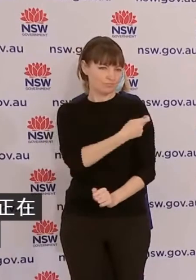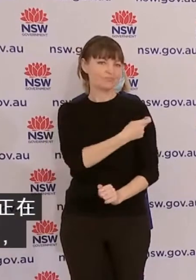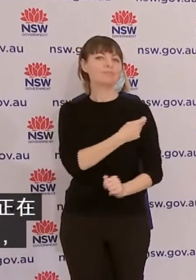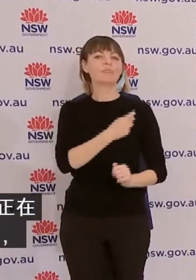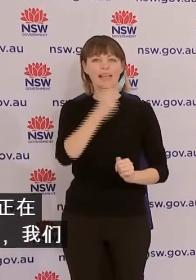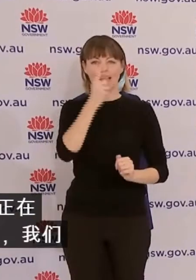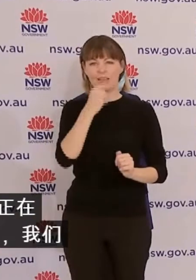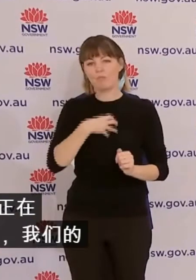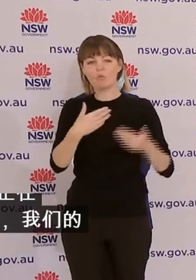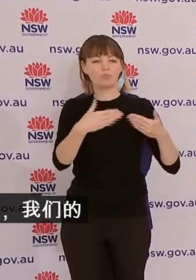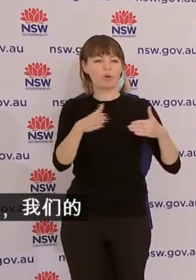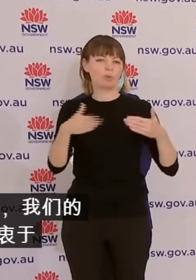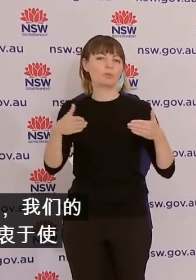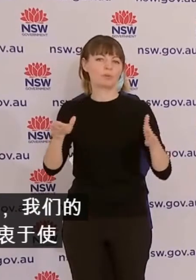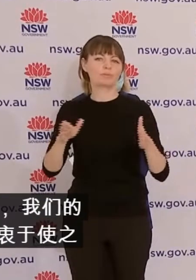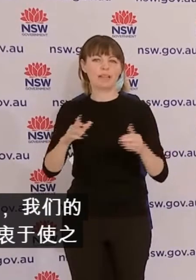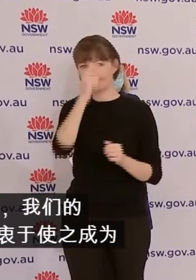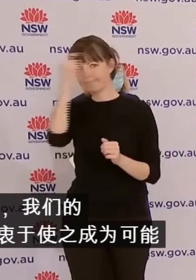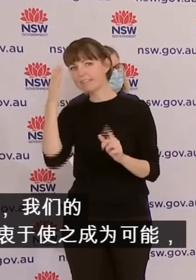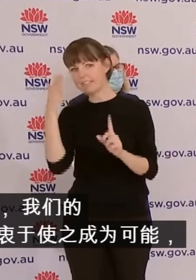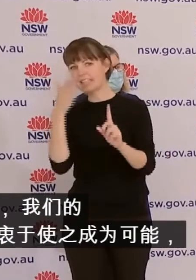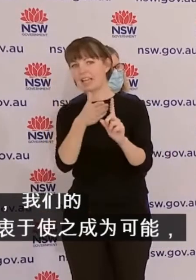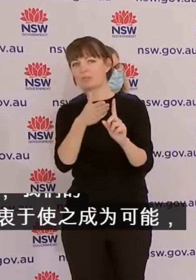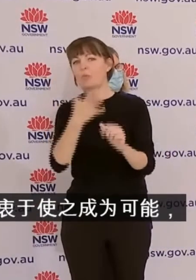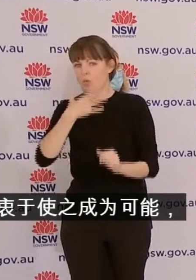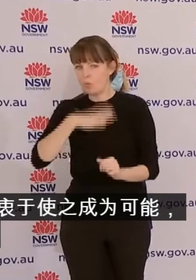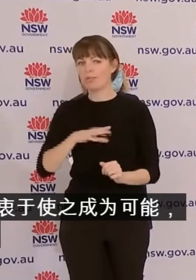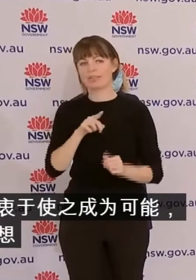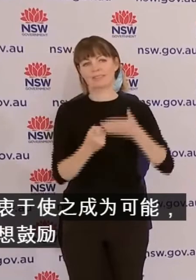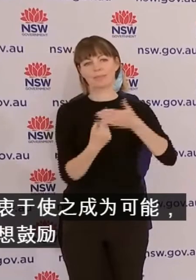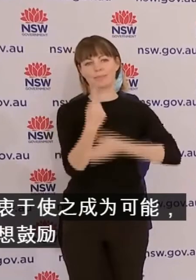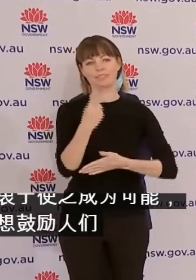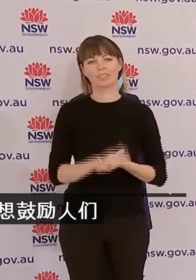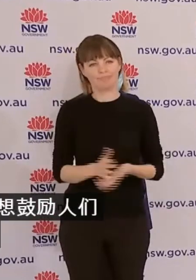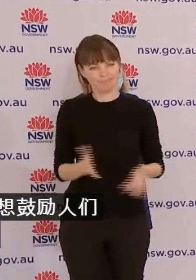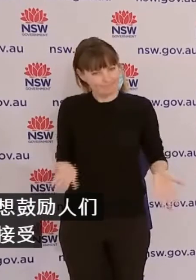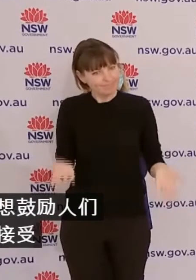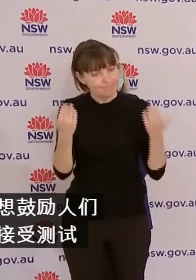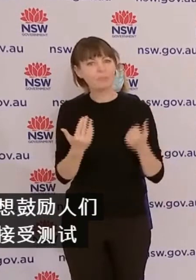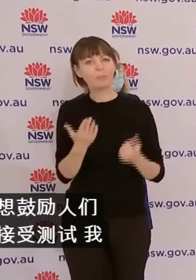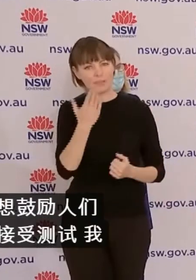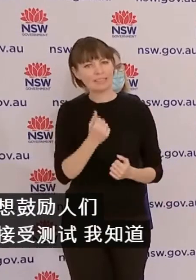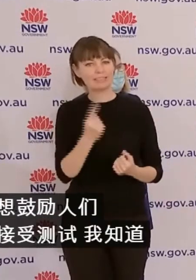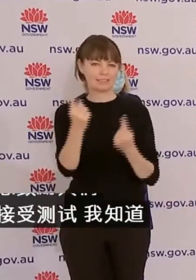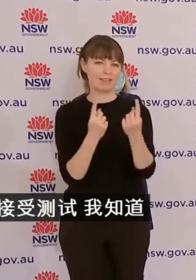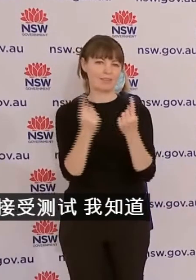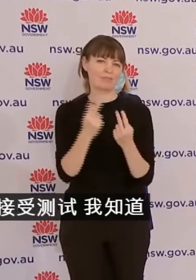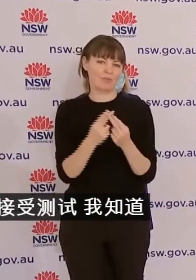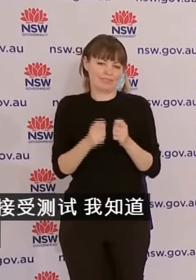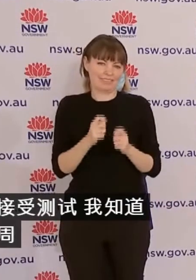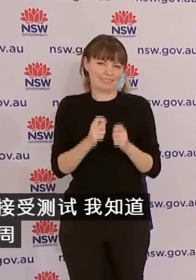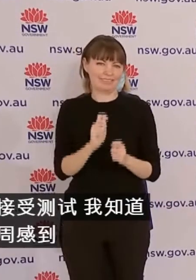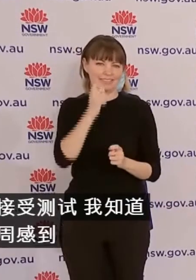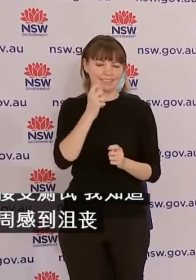and something that our government is very keen to make possible. So I really want to encourage people to come forward and get tested. I know that some people have